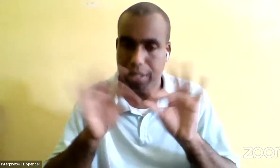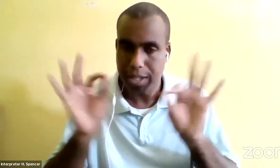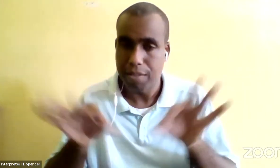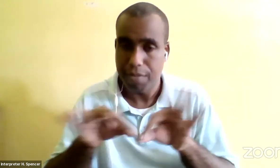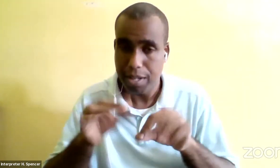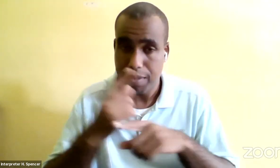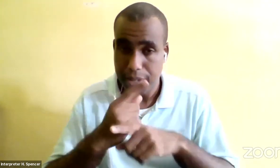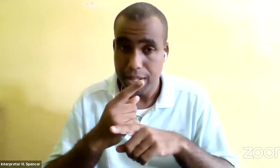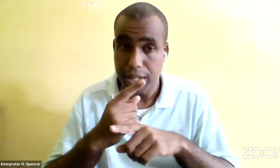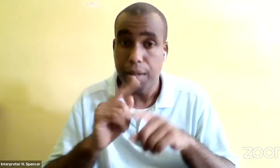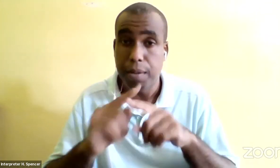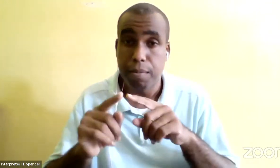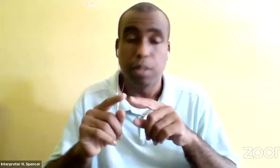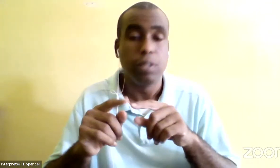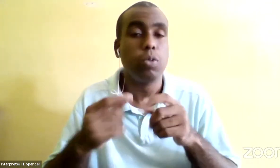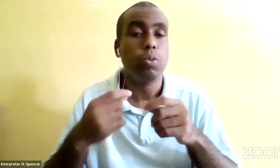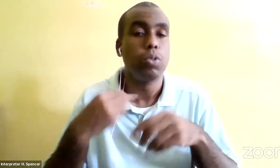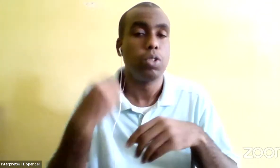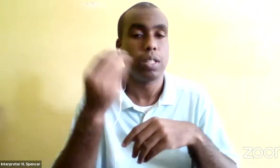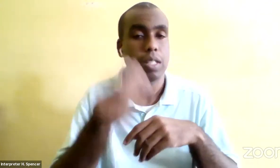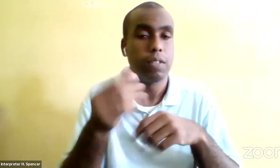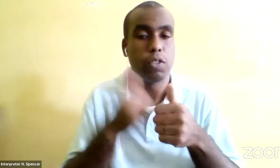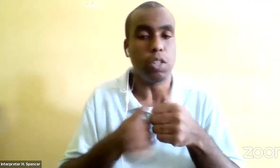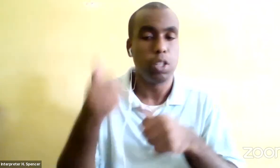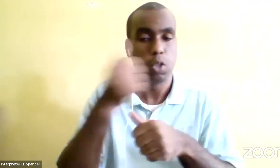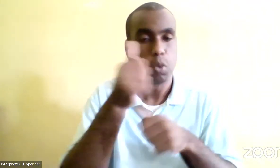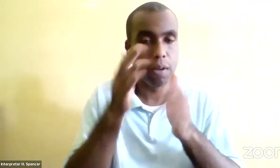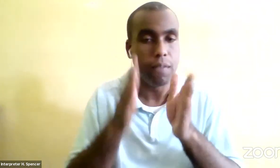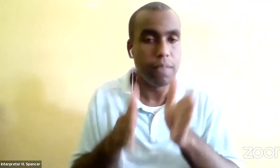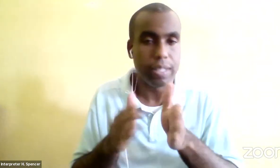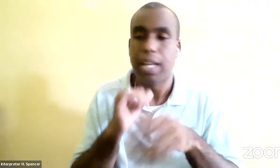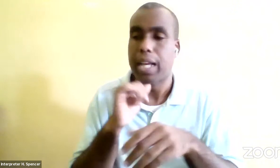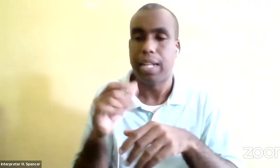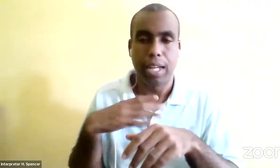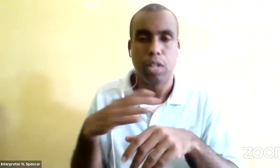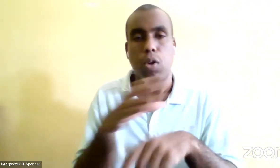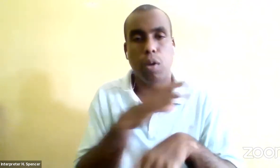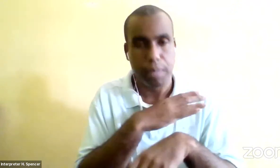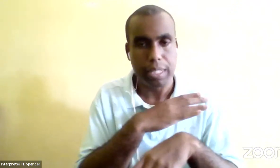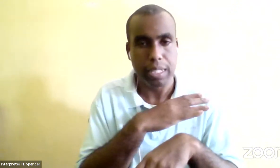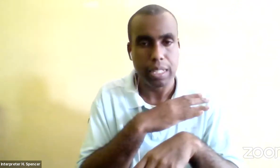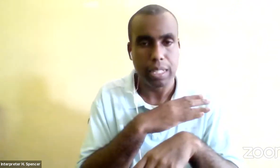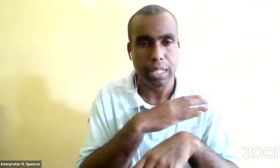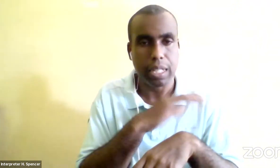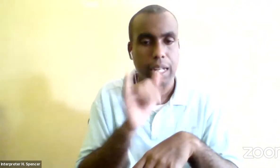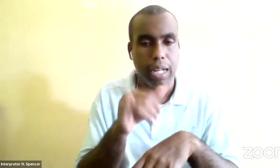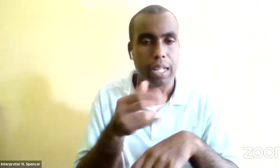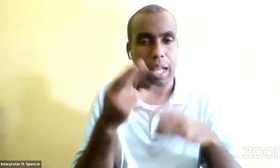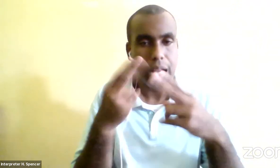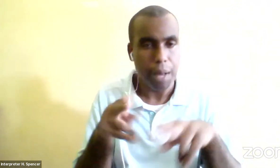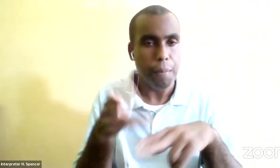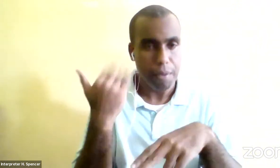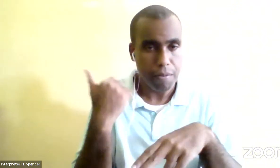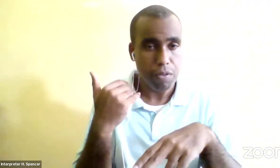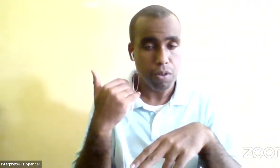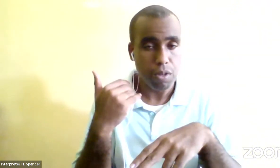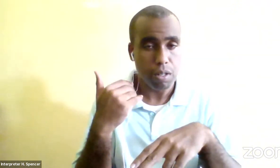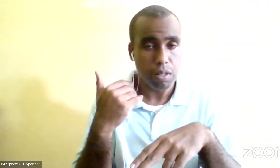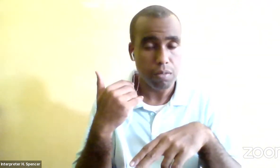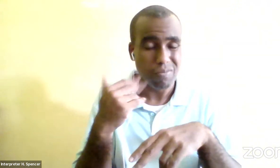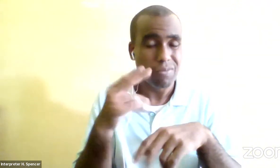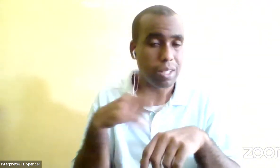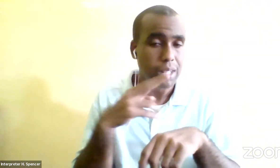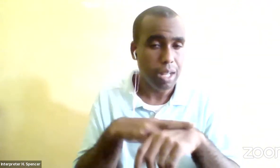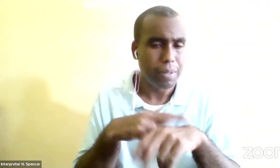committee. It will just go to the supervisor. Actually putting it formally as a whole committee The reason for that, and it normally would just be